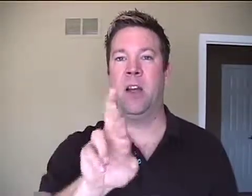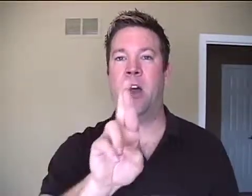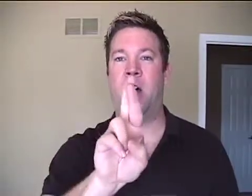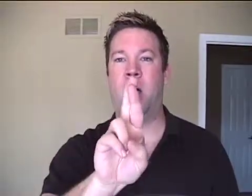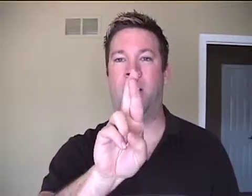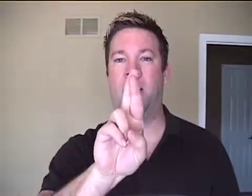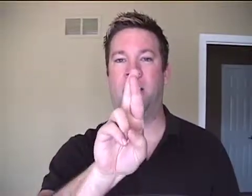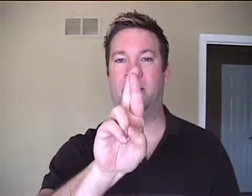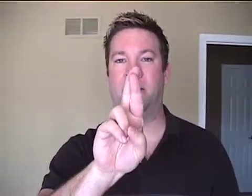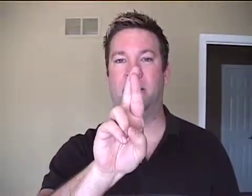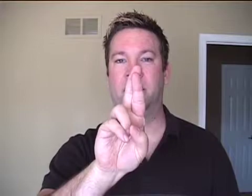R.